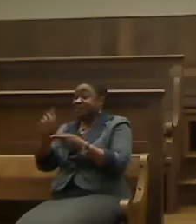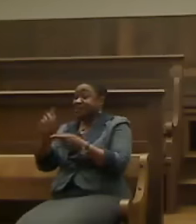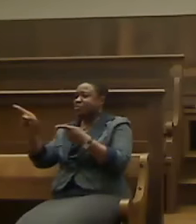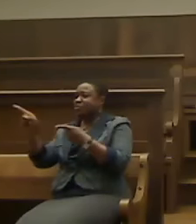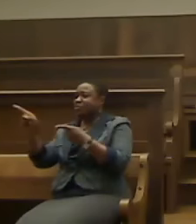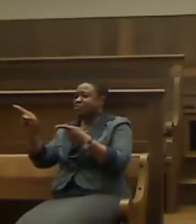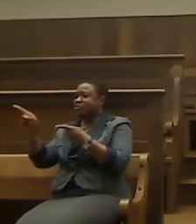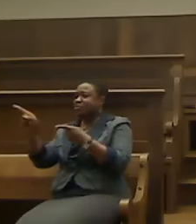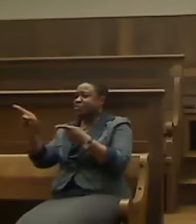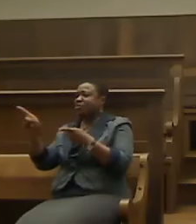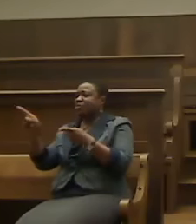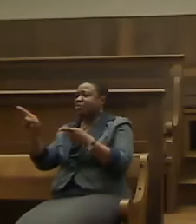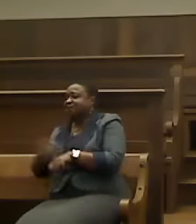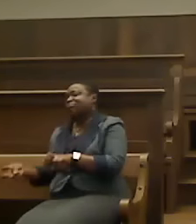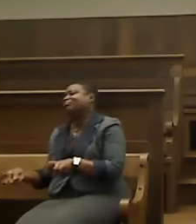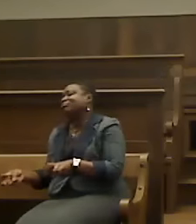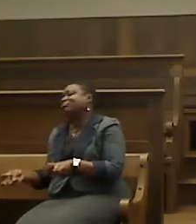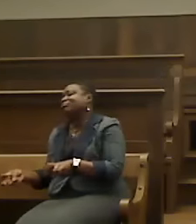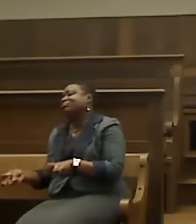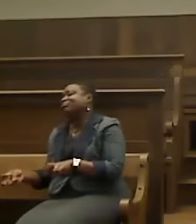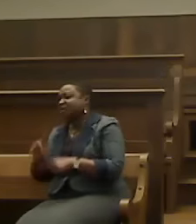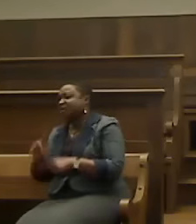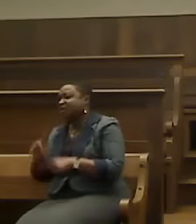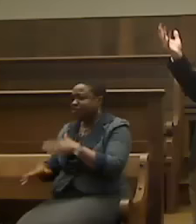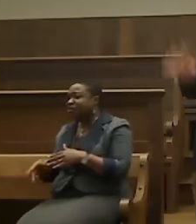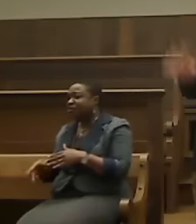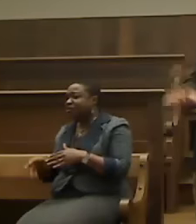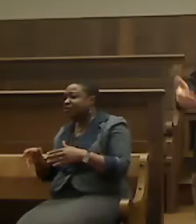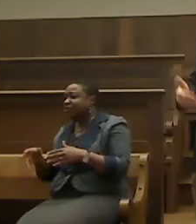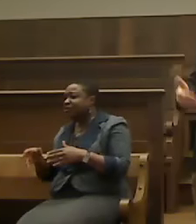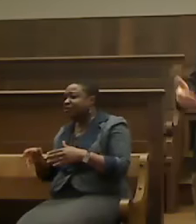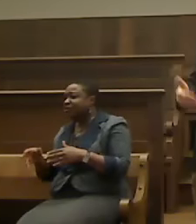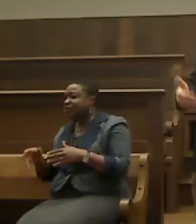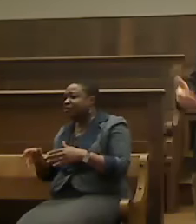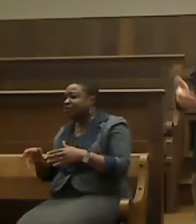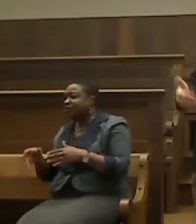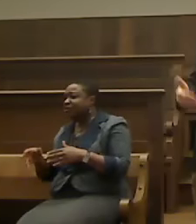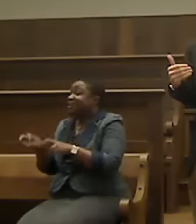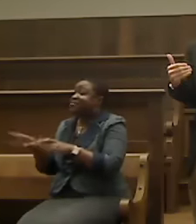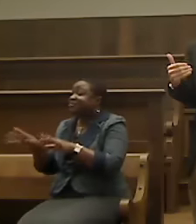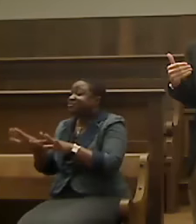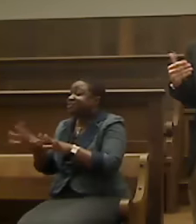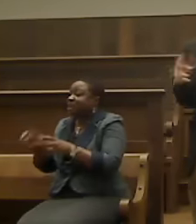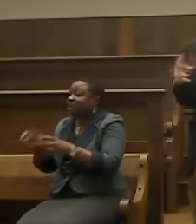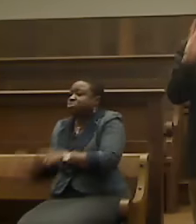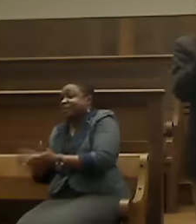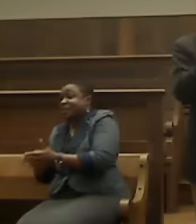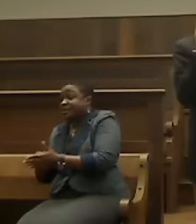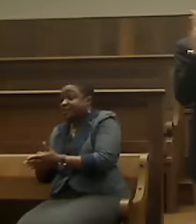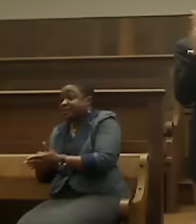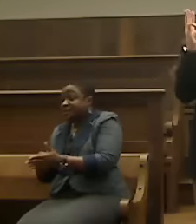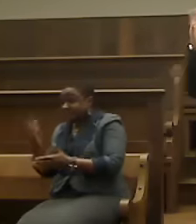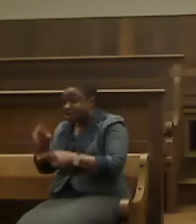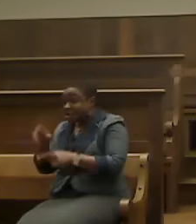lying down all the time. You'd come into their stalls, they'd get up, they'd be lying down before you even left. Within